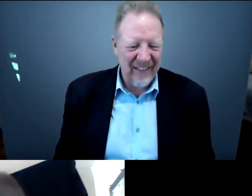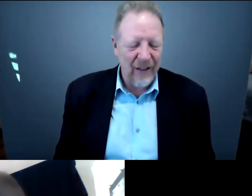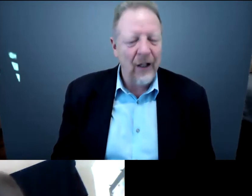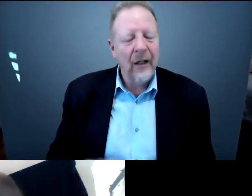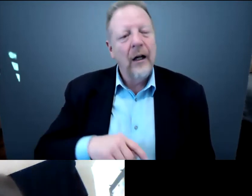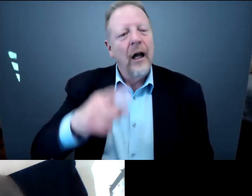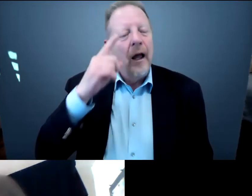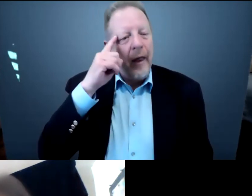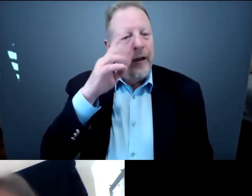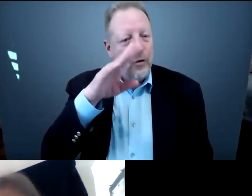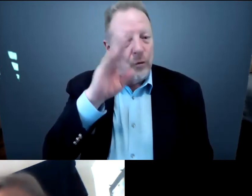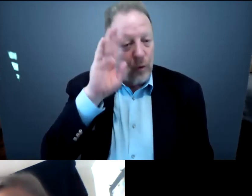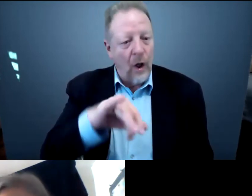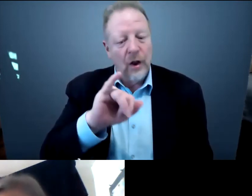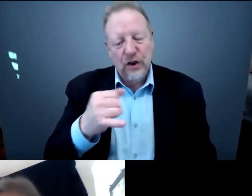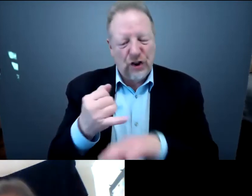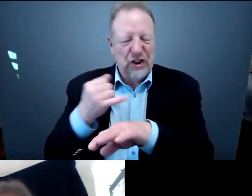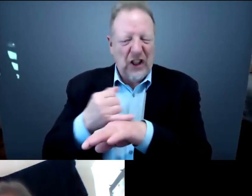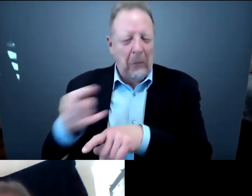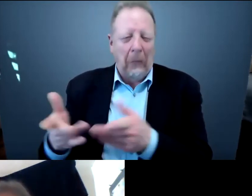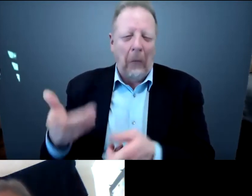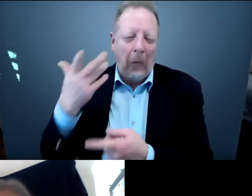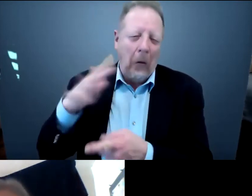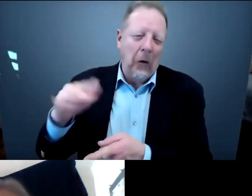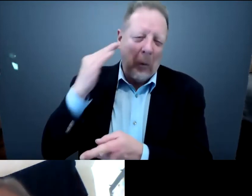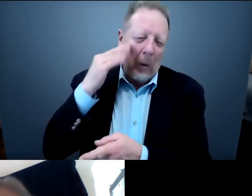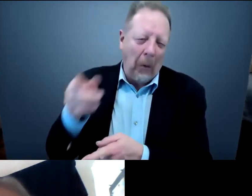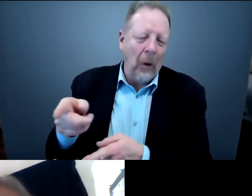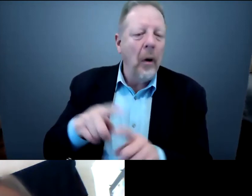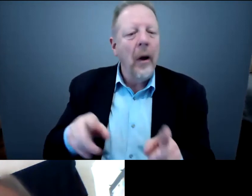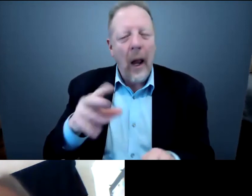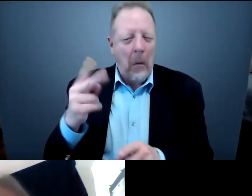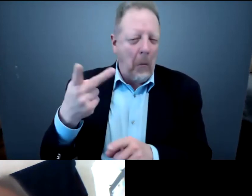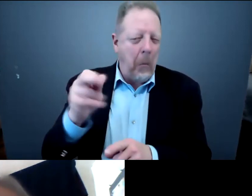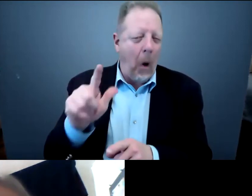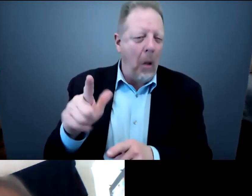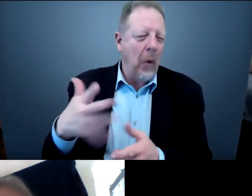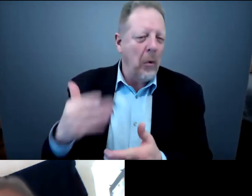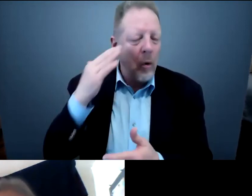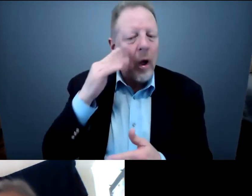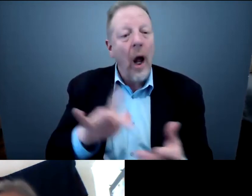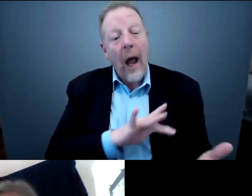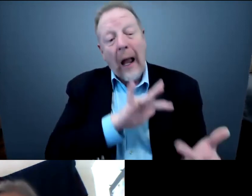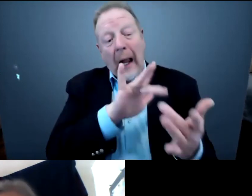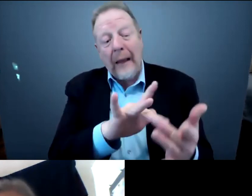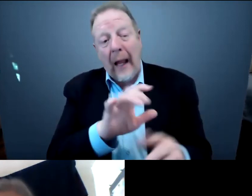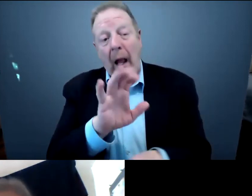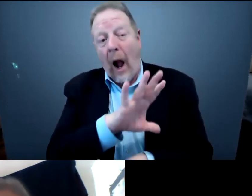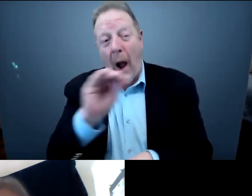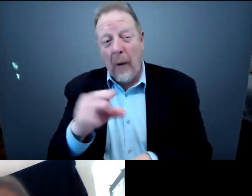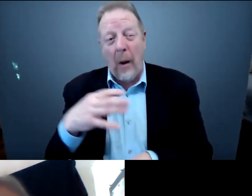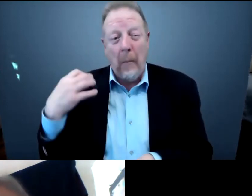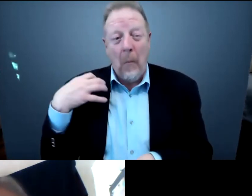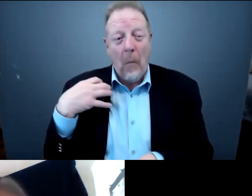think you know, Jeannie probably knows this too, as far as, and Paul, contacting employers, I get